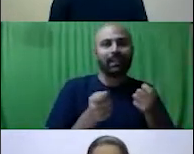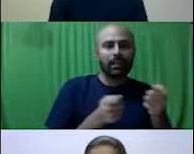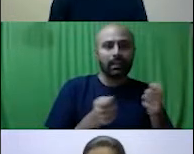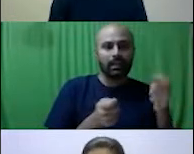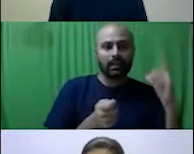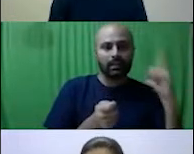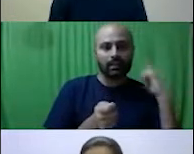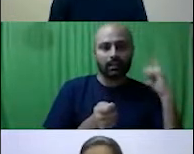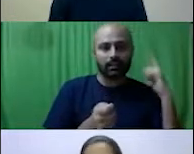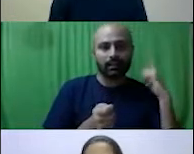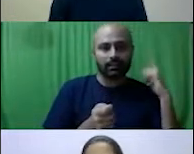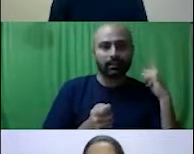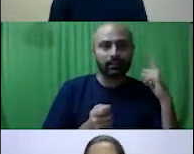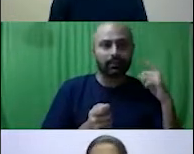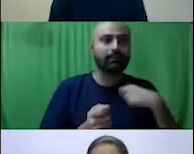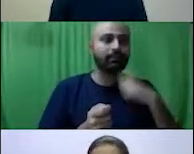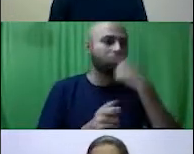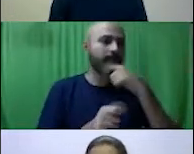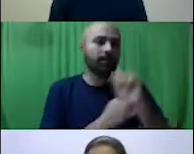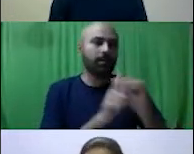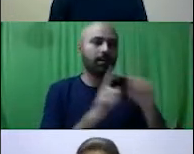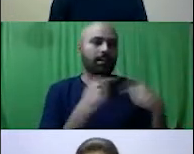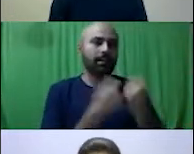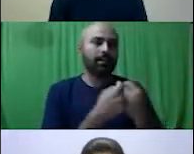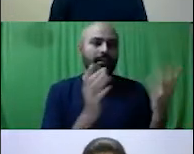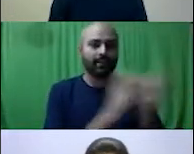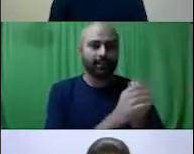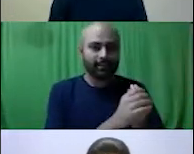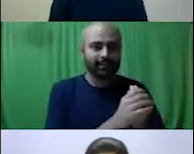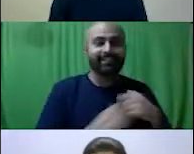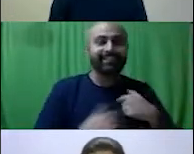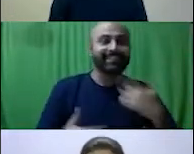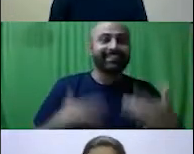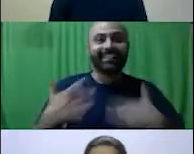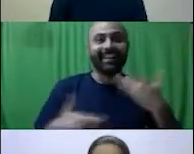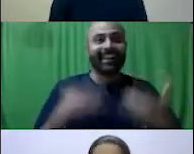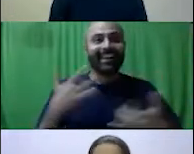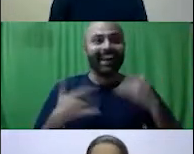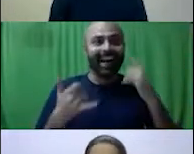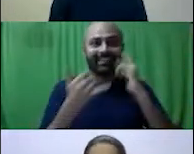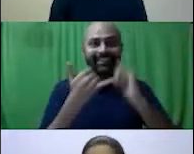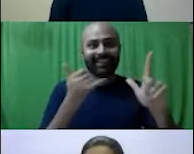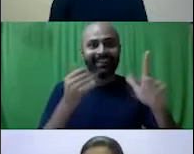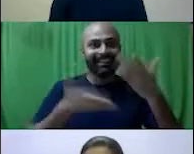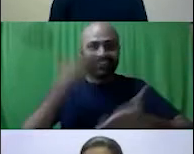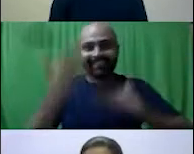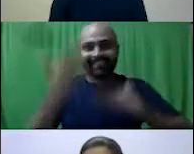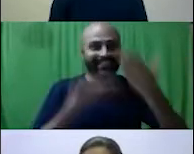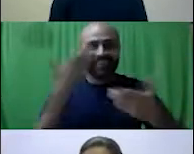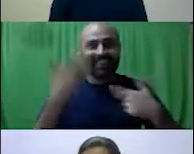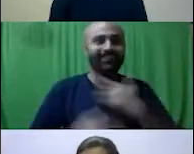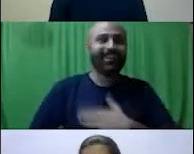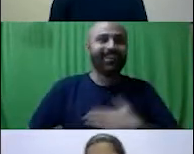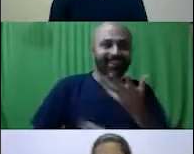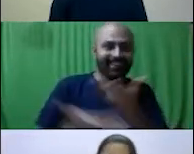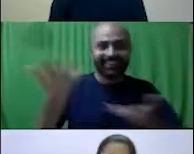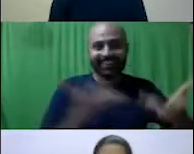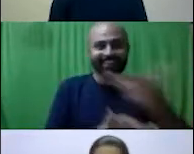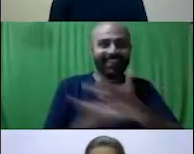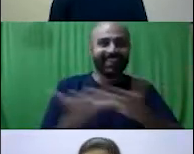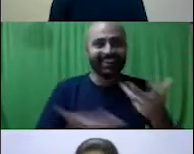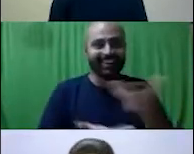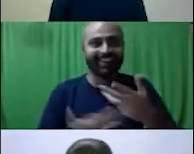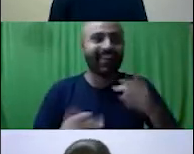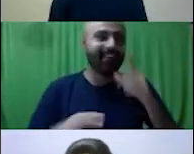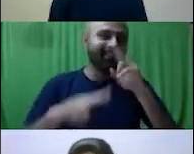Here a Million. So I'm working as a project leader here. I'm so glad and interested to